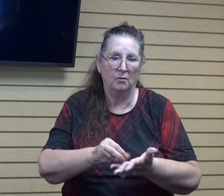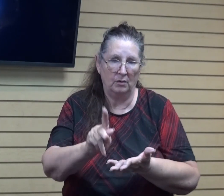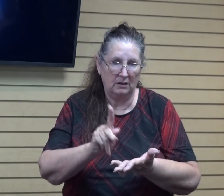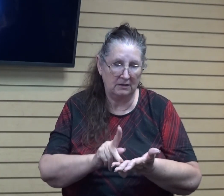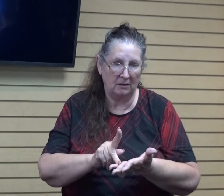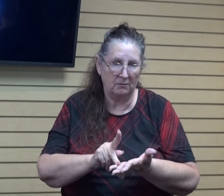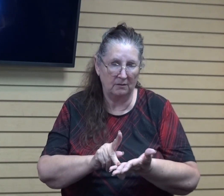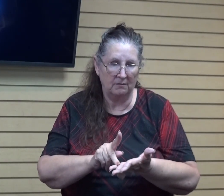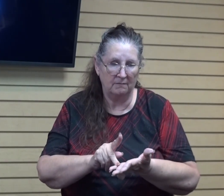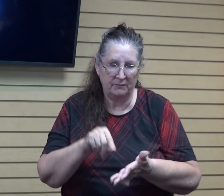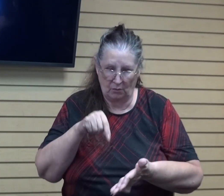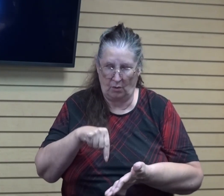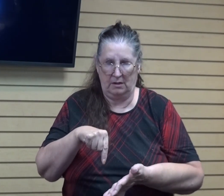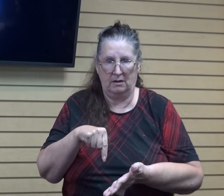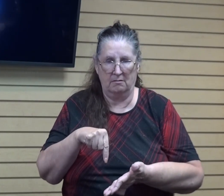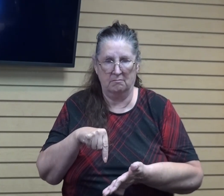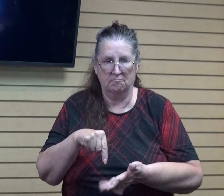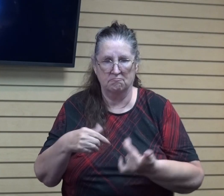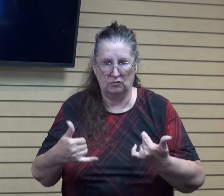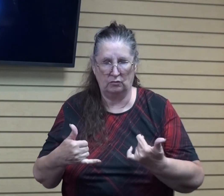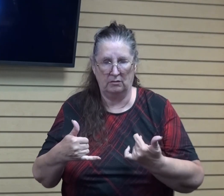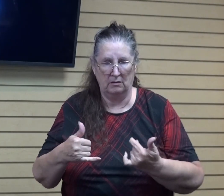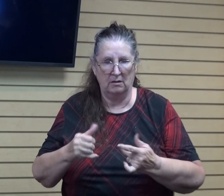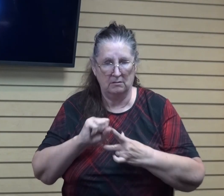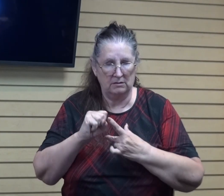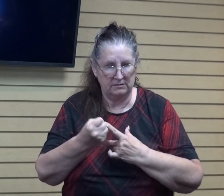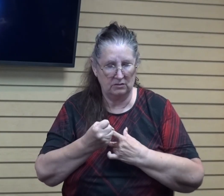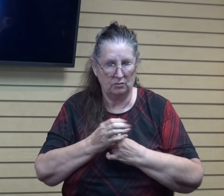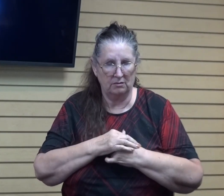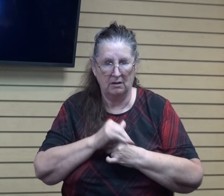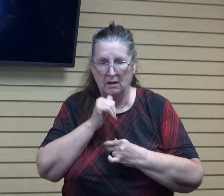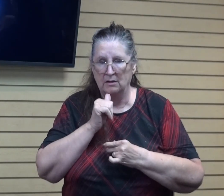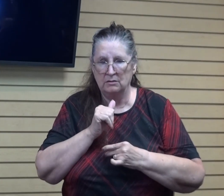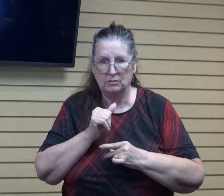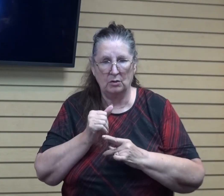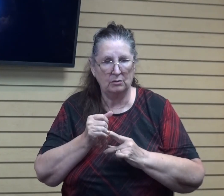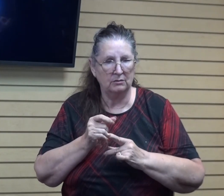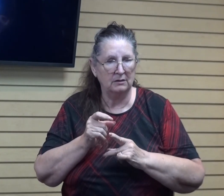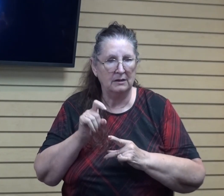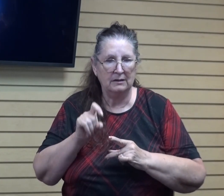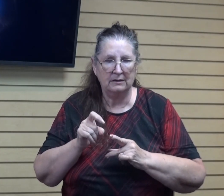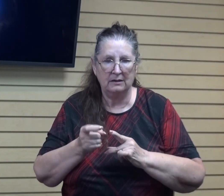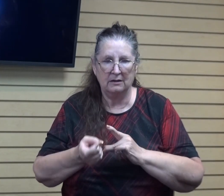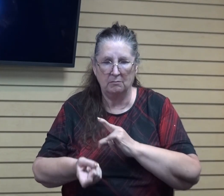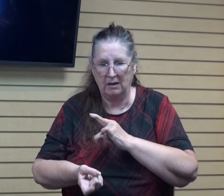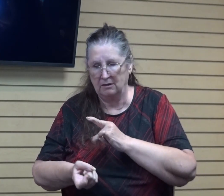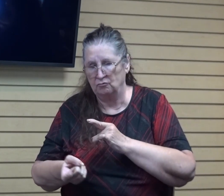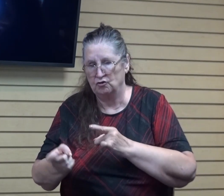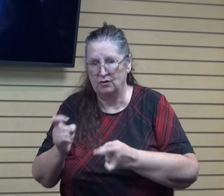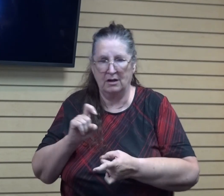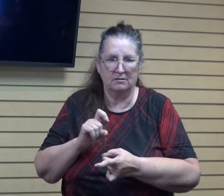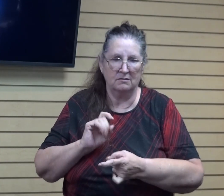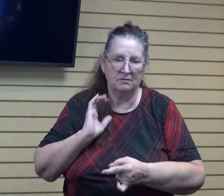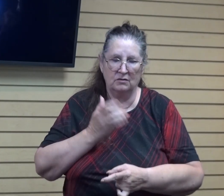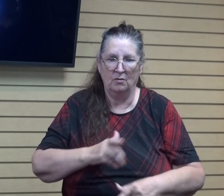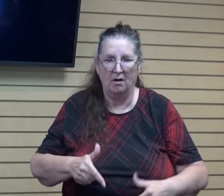right where we are, and we don't need to make life-altering changes like where we live, our